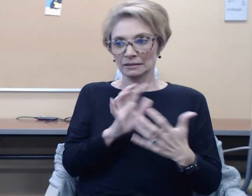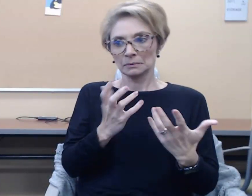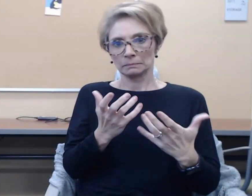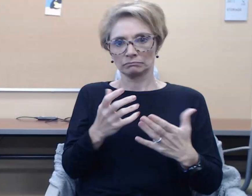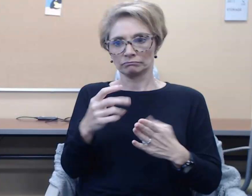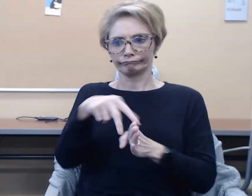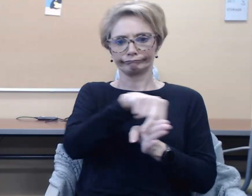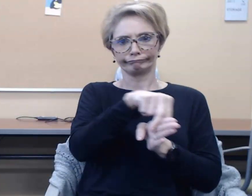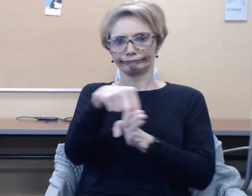at once.